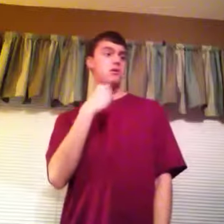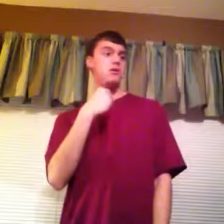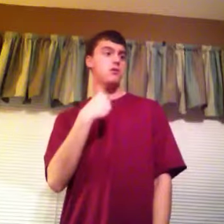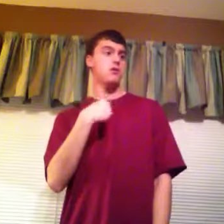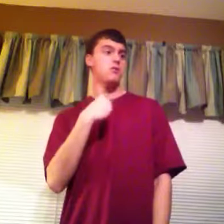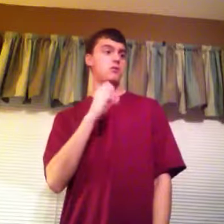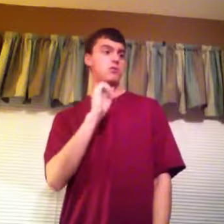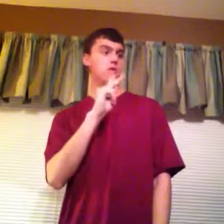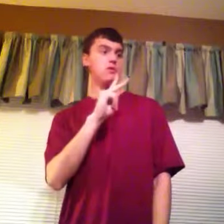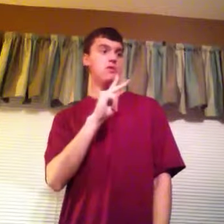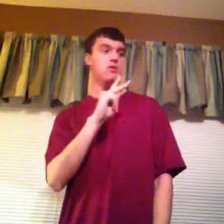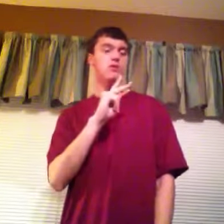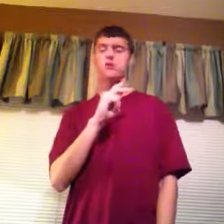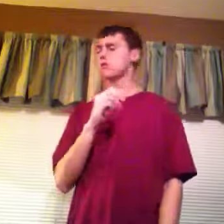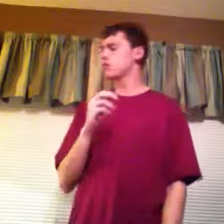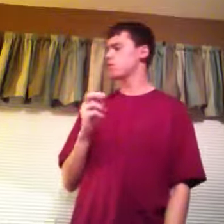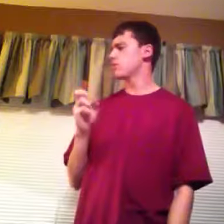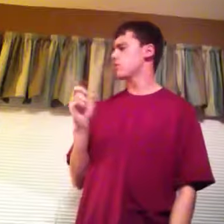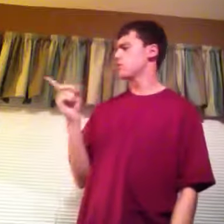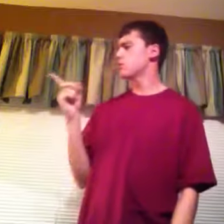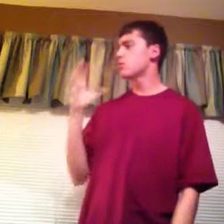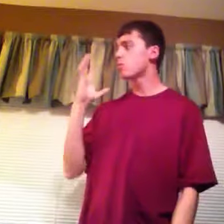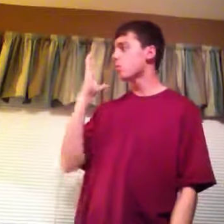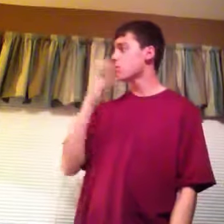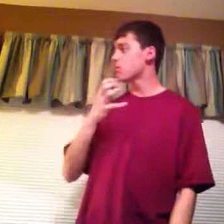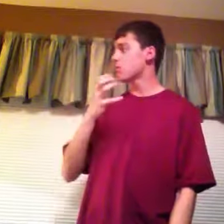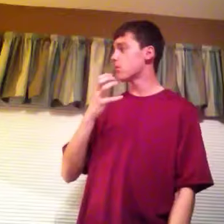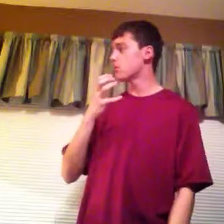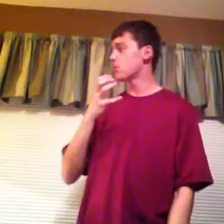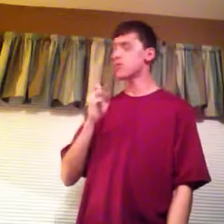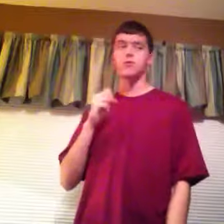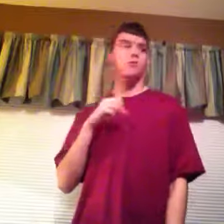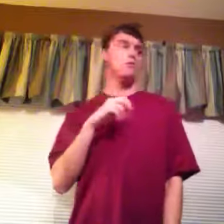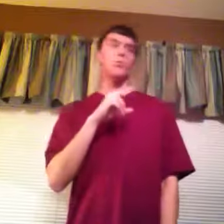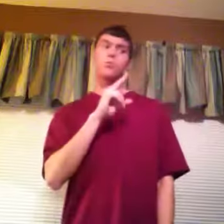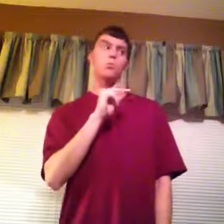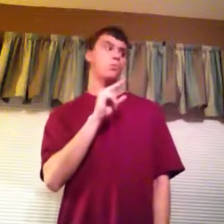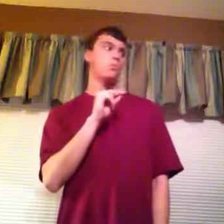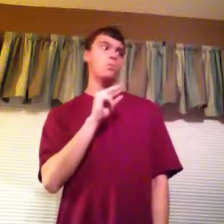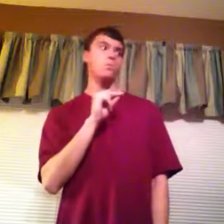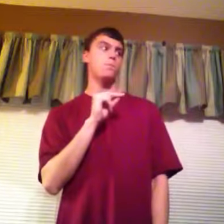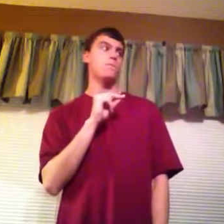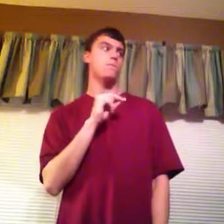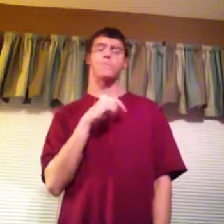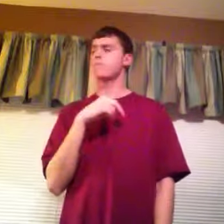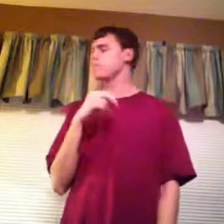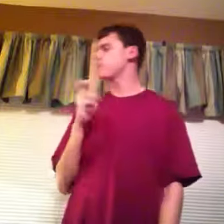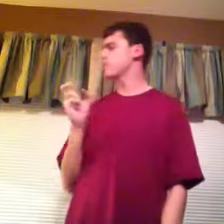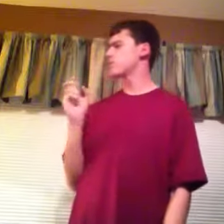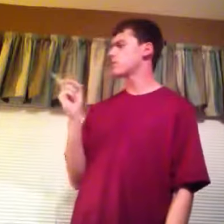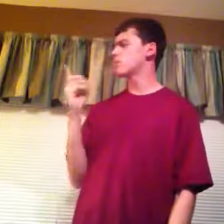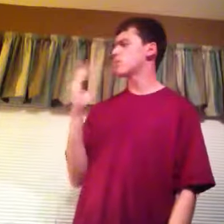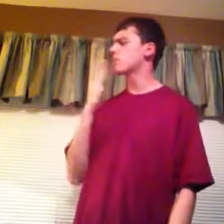going out, is all the, with all the contracts, Yeah, it was much easier, so it